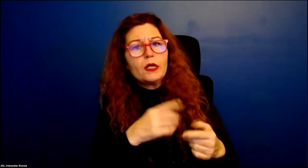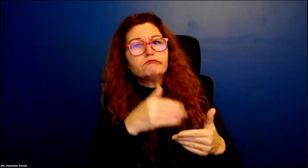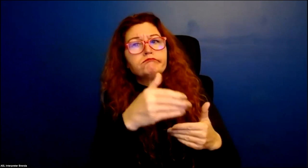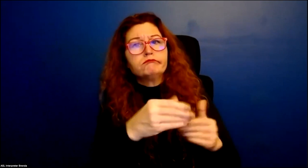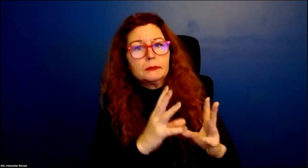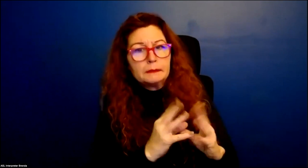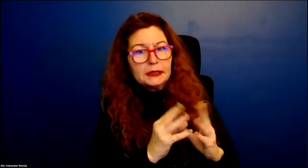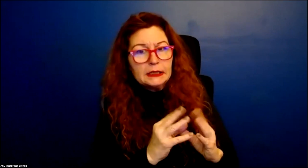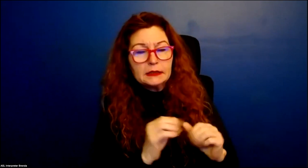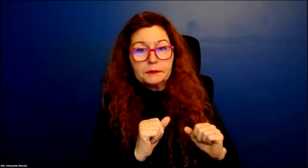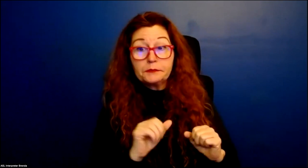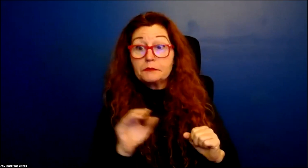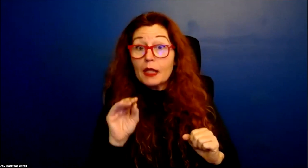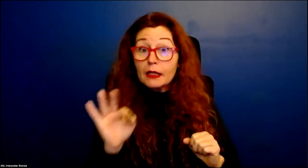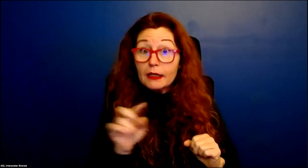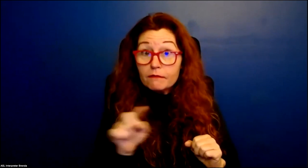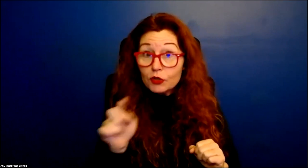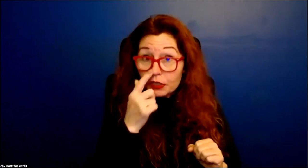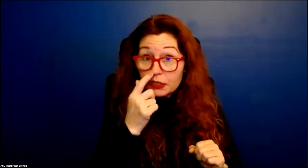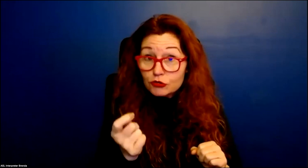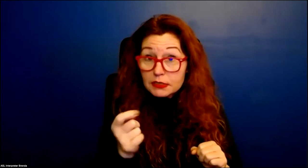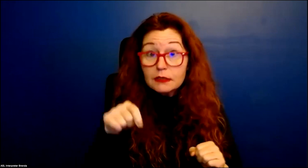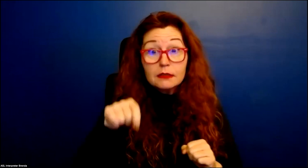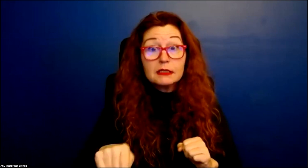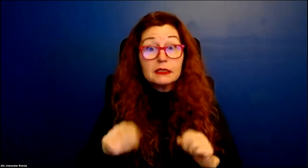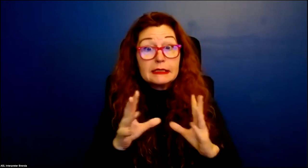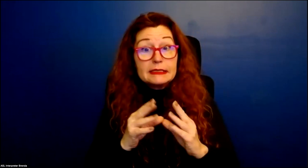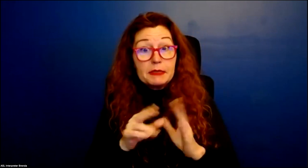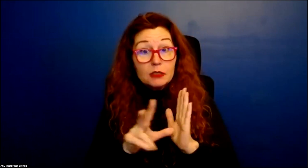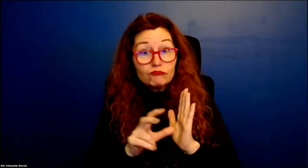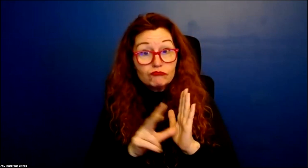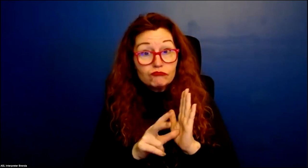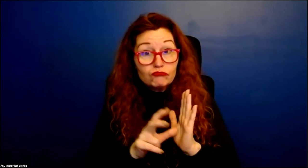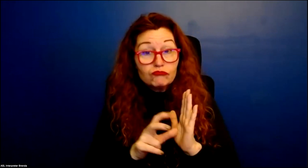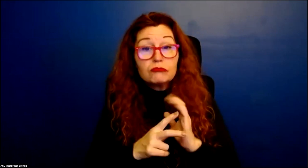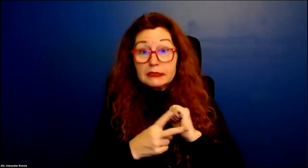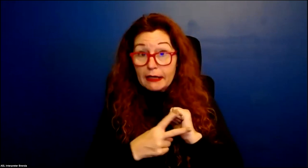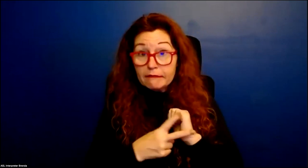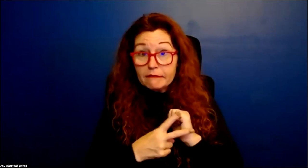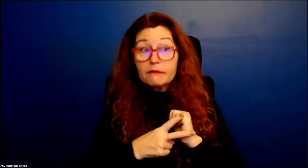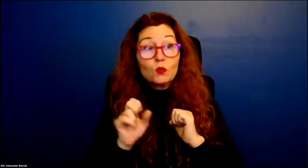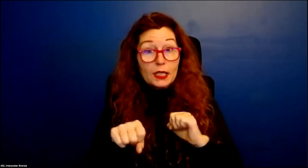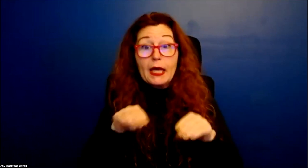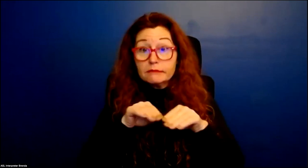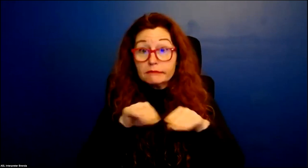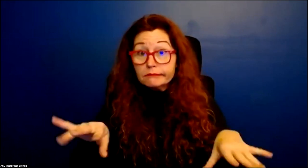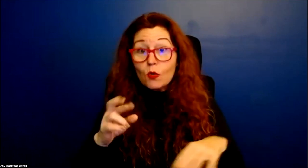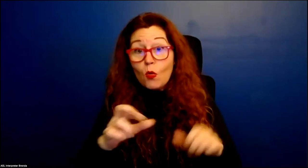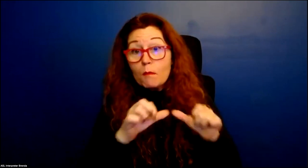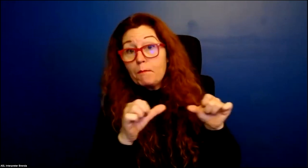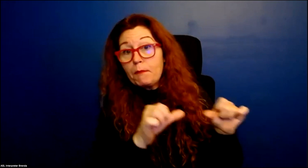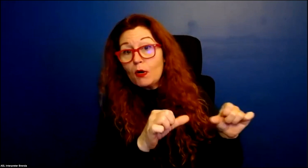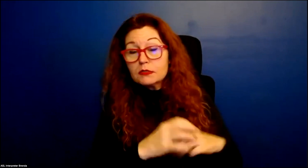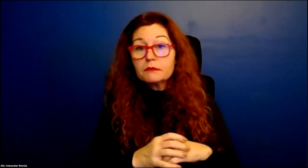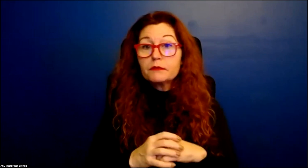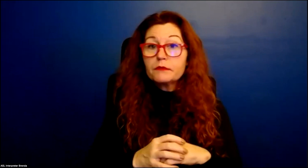are interested, this is recorded, right, Helene? And we can send this out, or it'll be posted. Yes, you'll